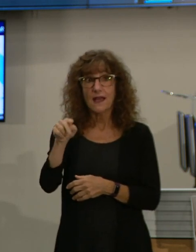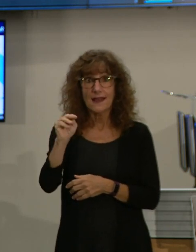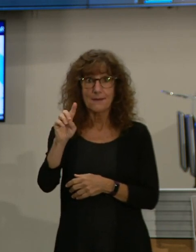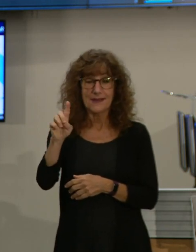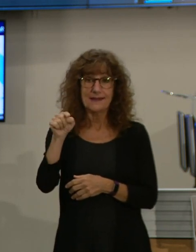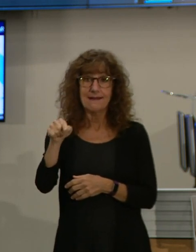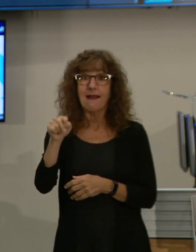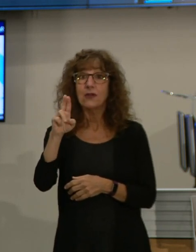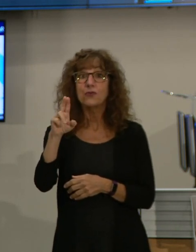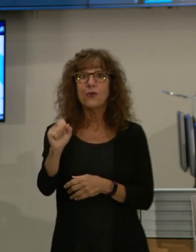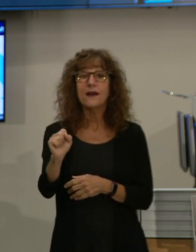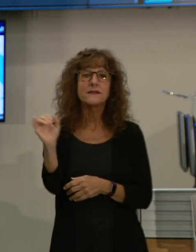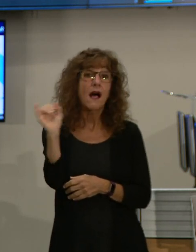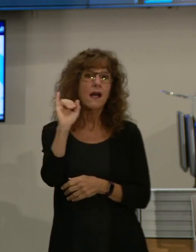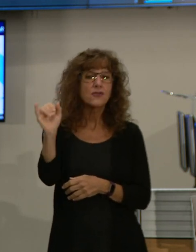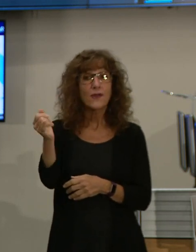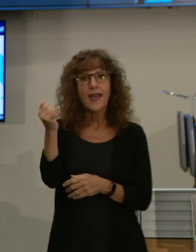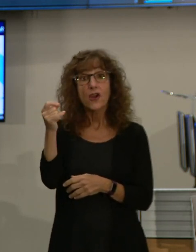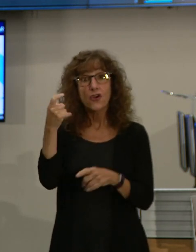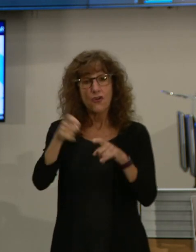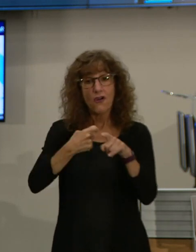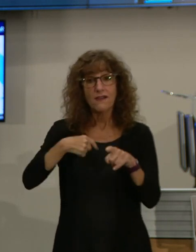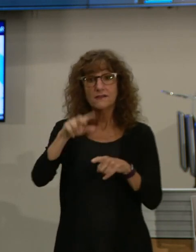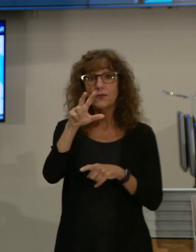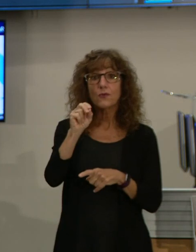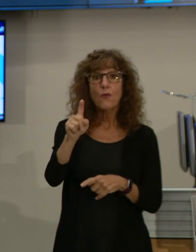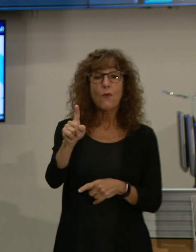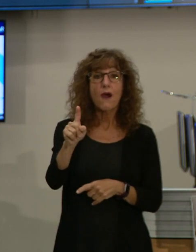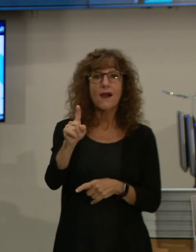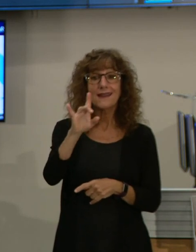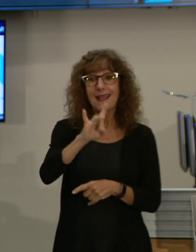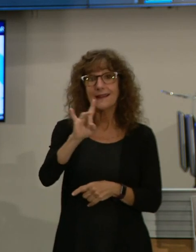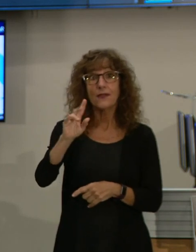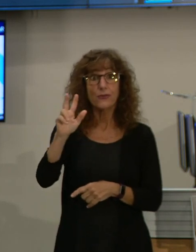covidcompliance@co.pg.md.us. And you can also call us at